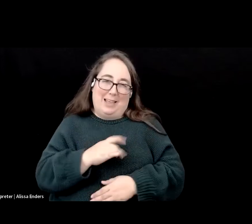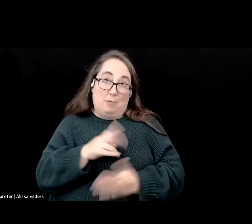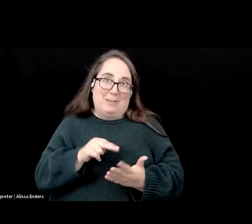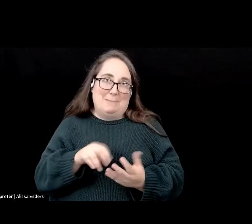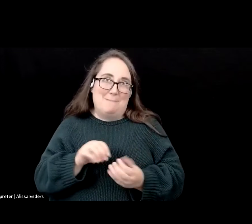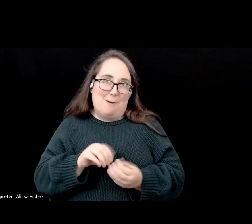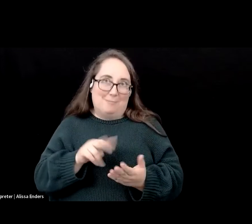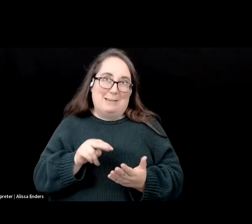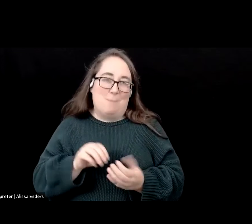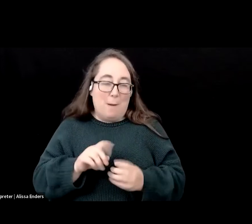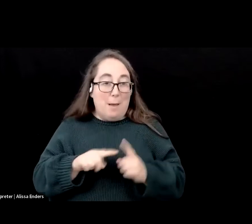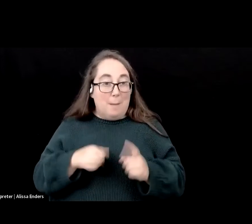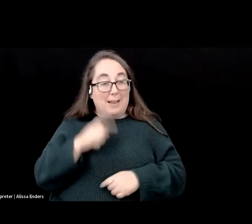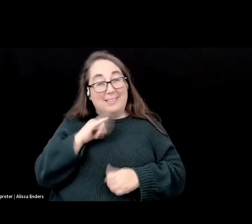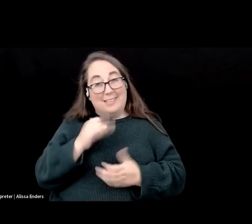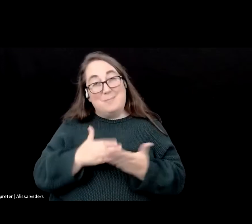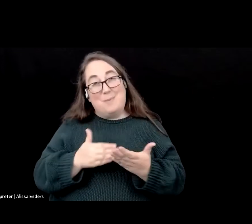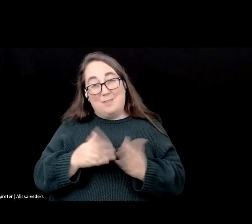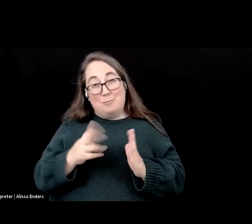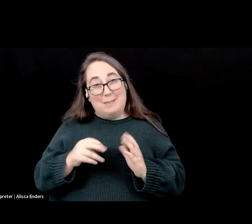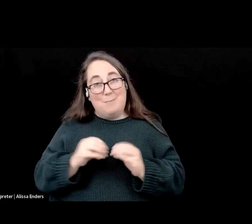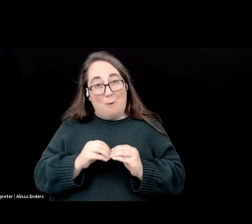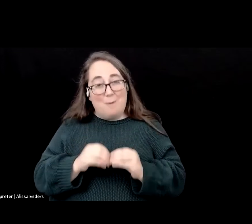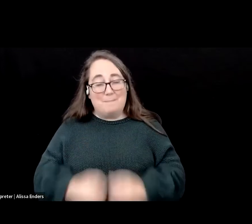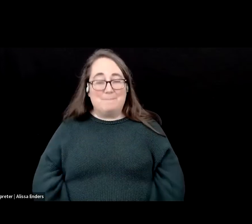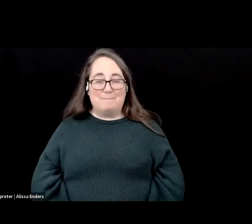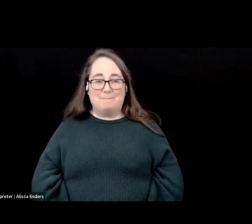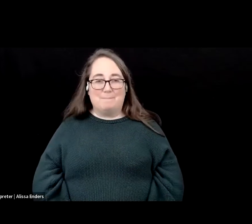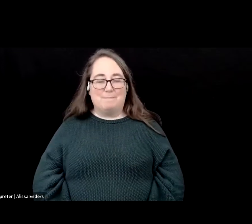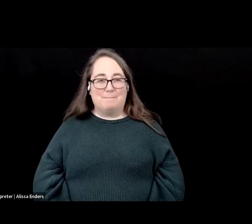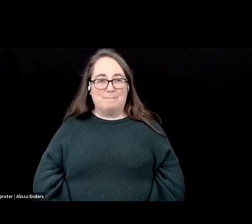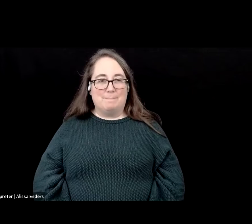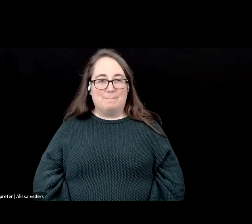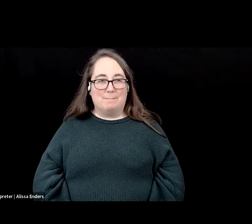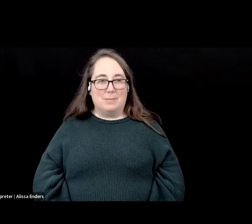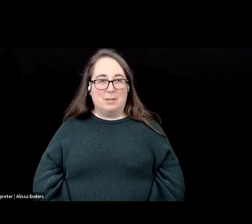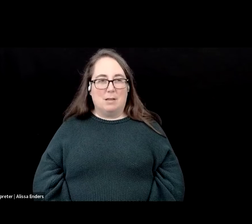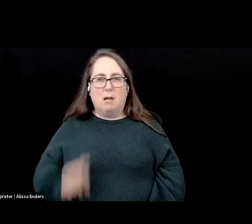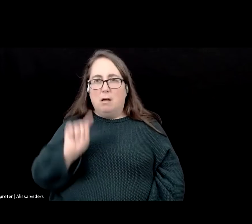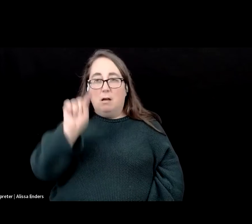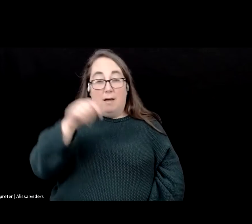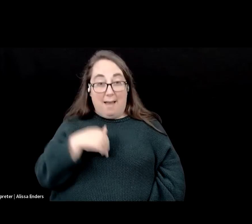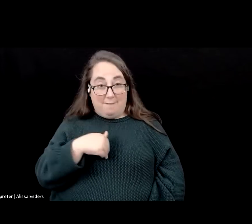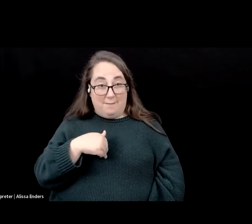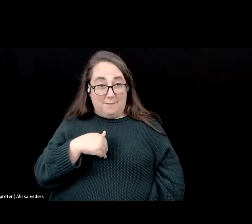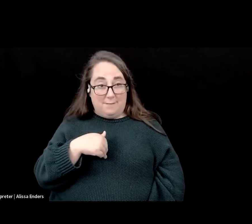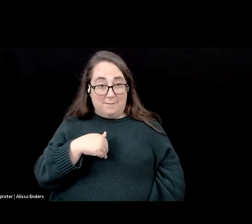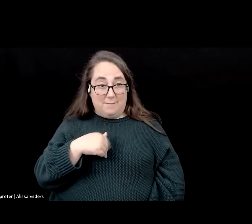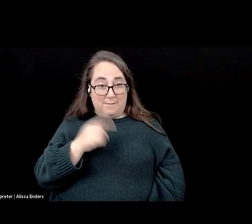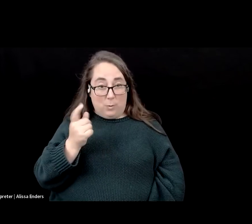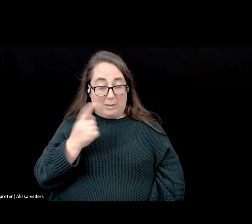answer. But I think that is part of it. Okay, we had another in-person question. Did you have a question back here? Or-